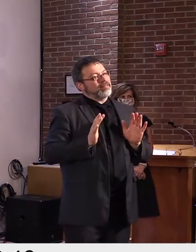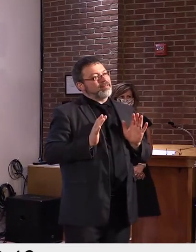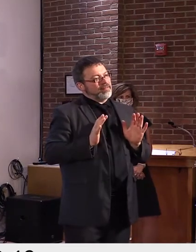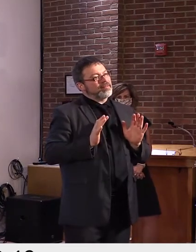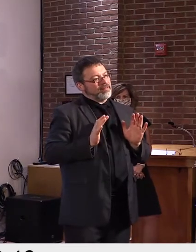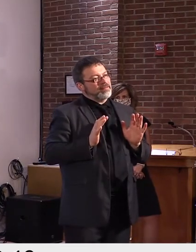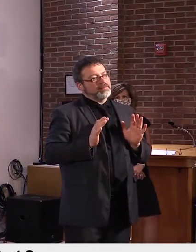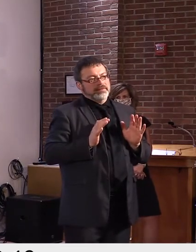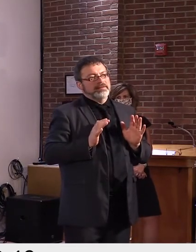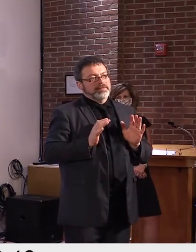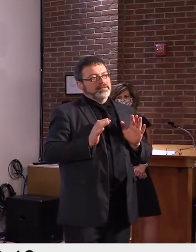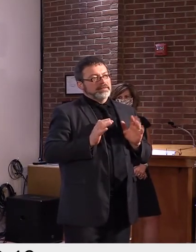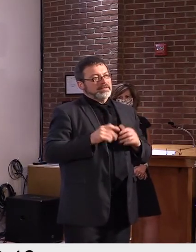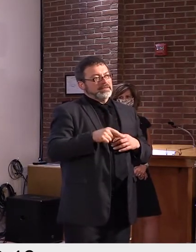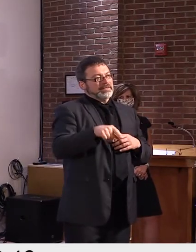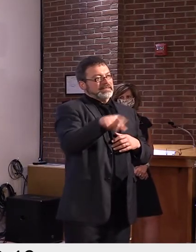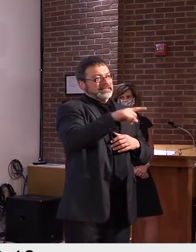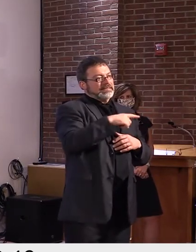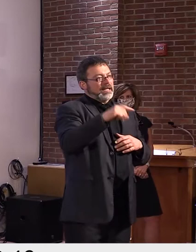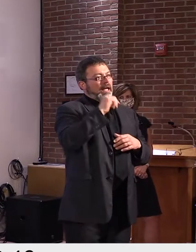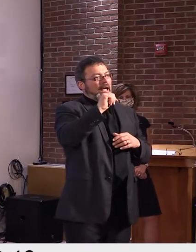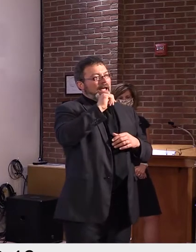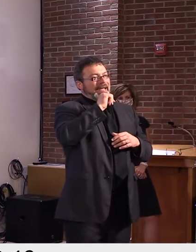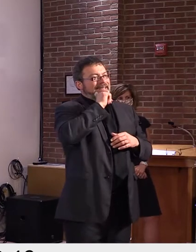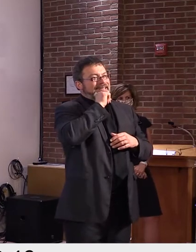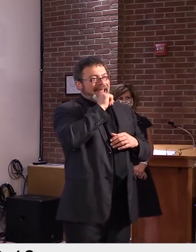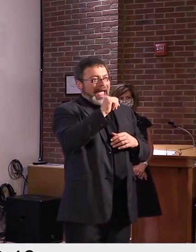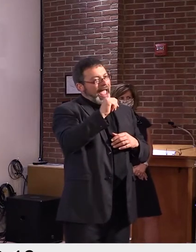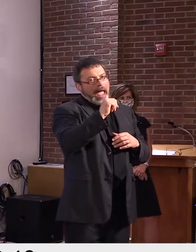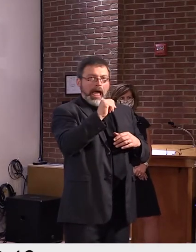not choose to become ill with this virus.